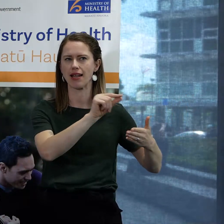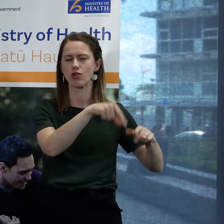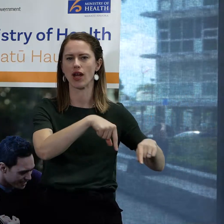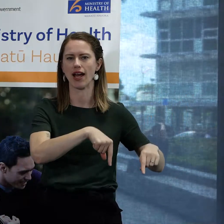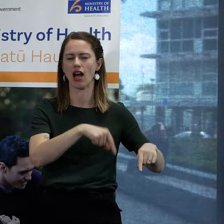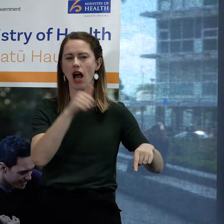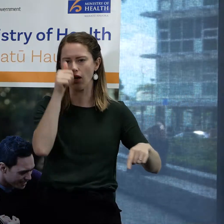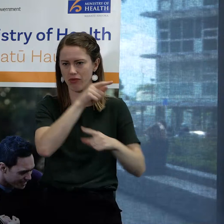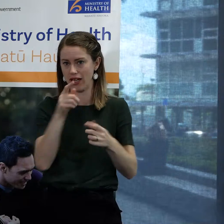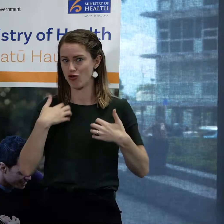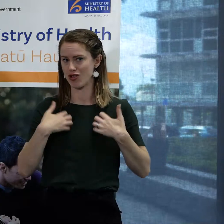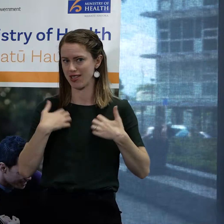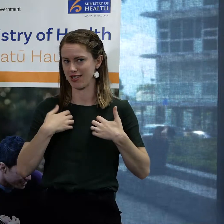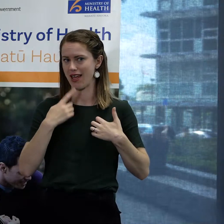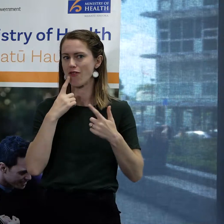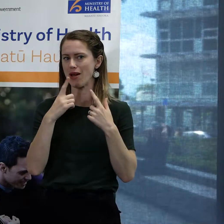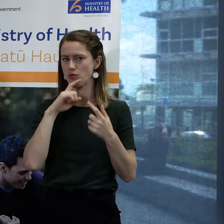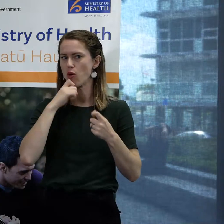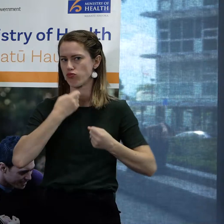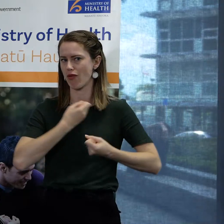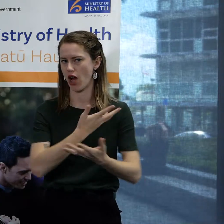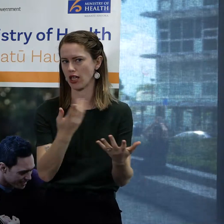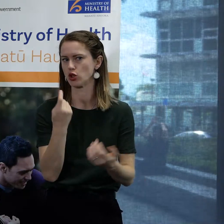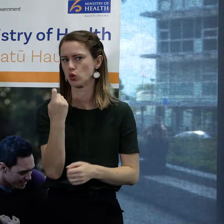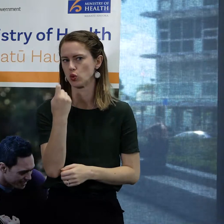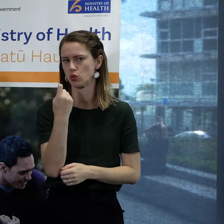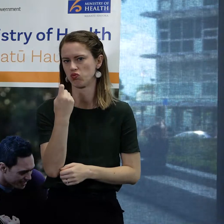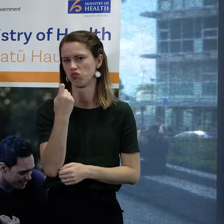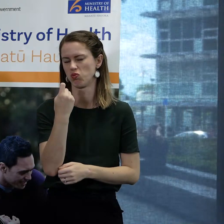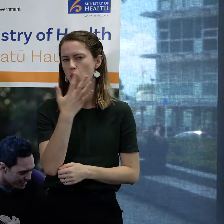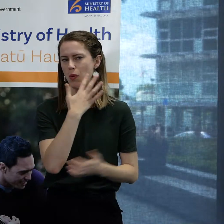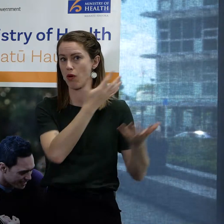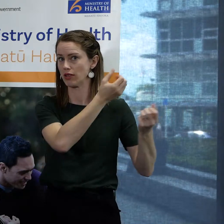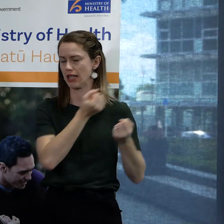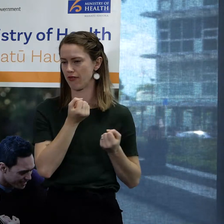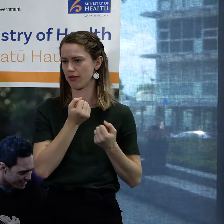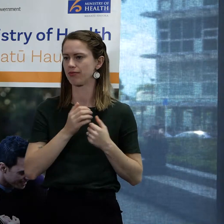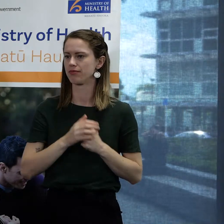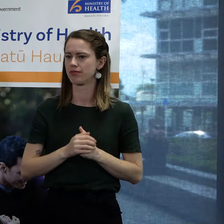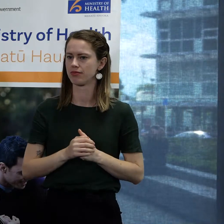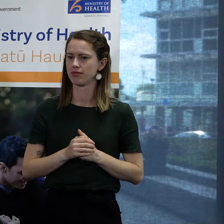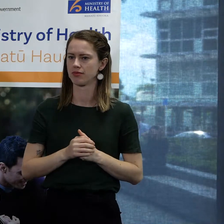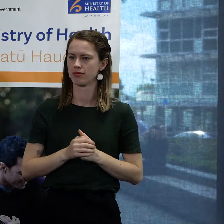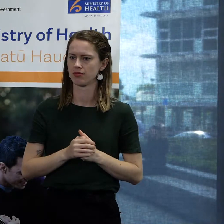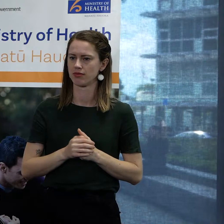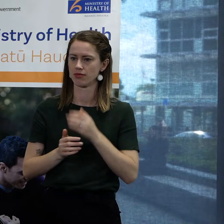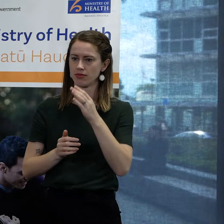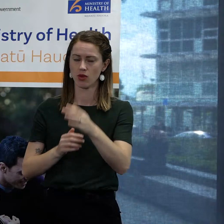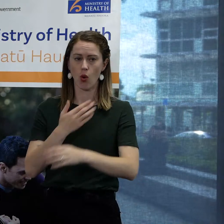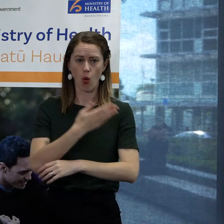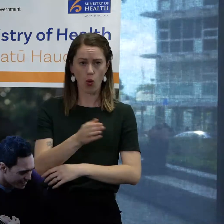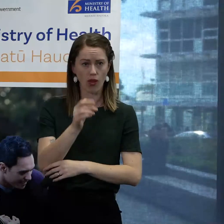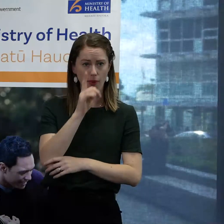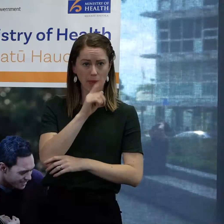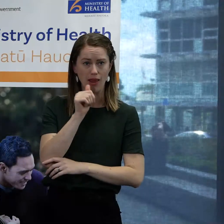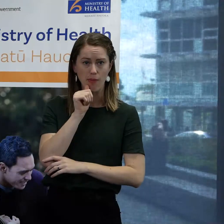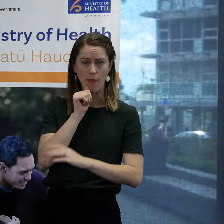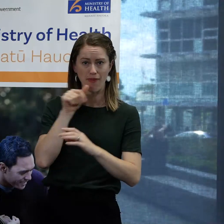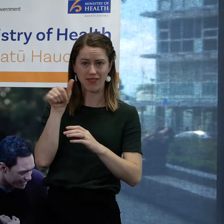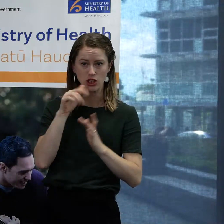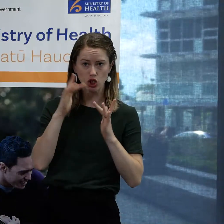will make that information available with an update once we have it. Have anyone at the pub been contact traced